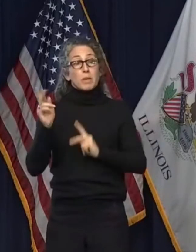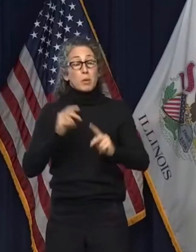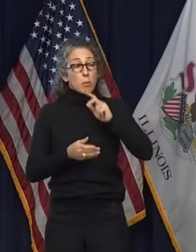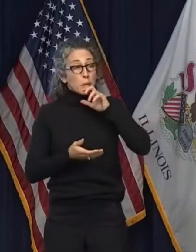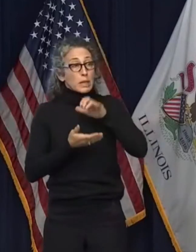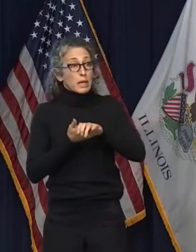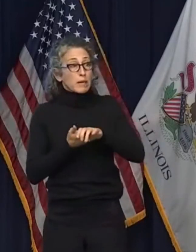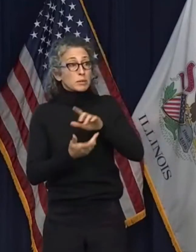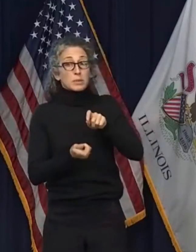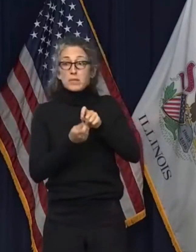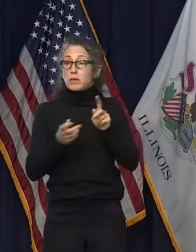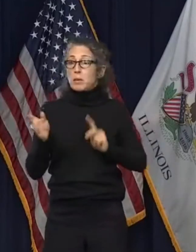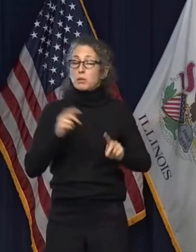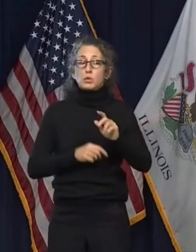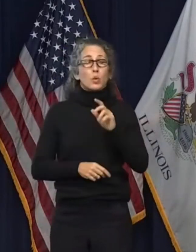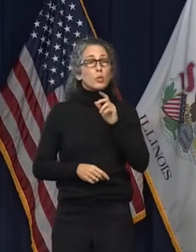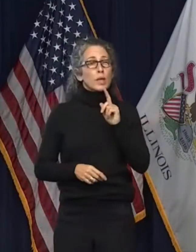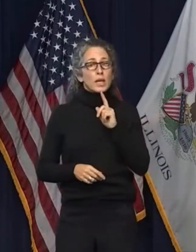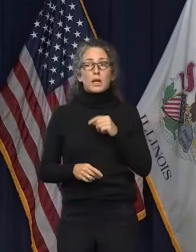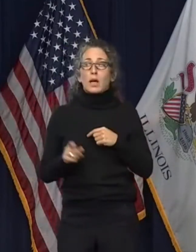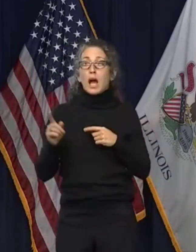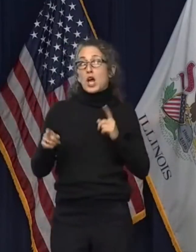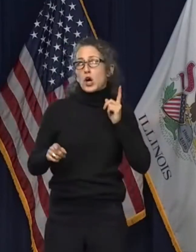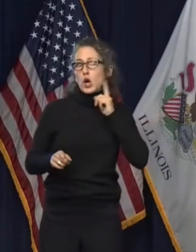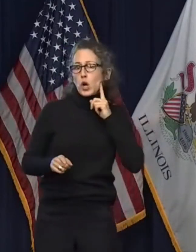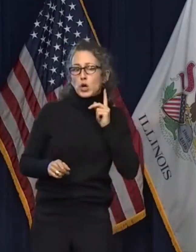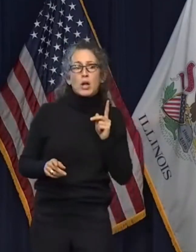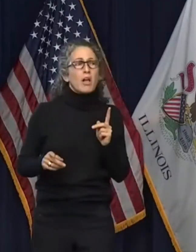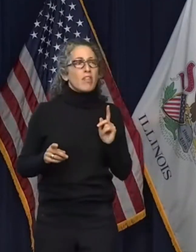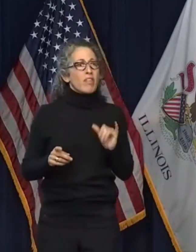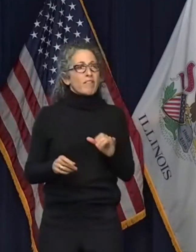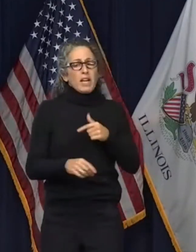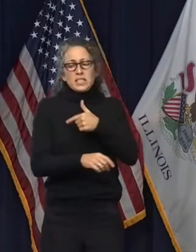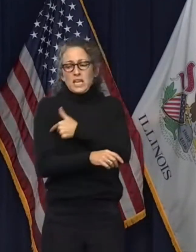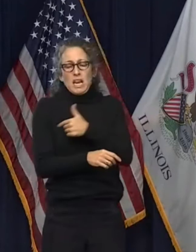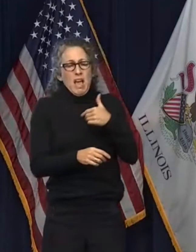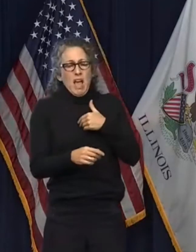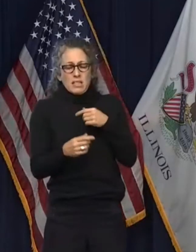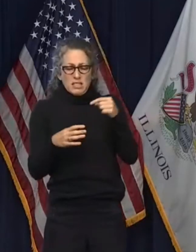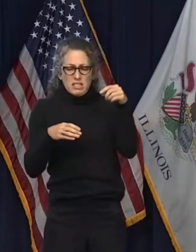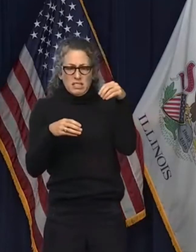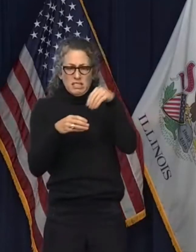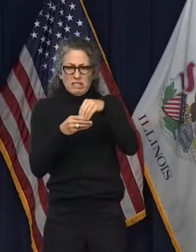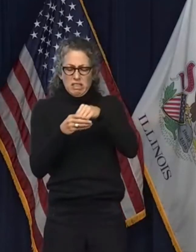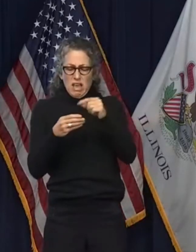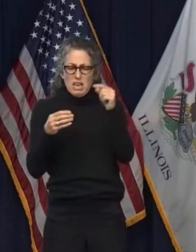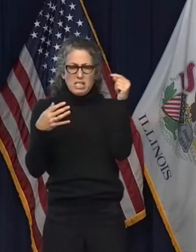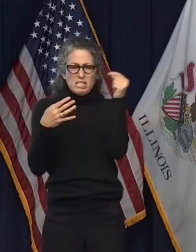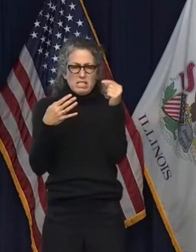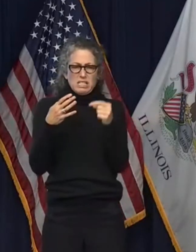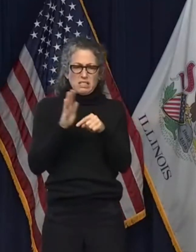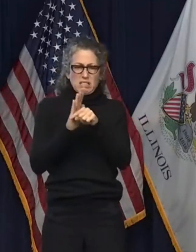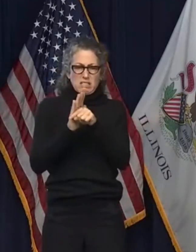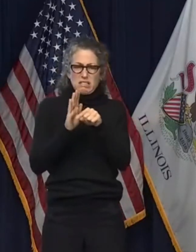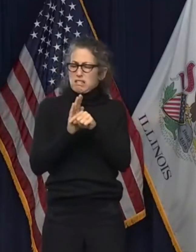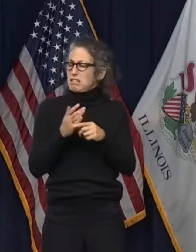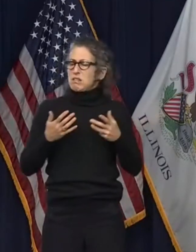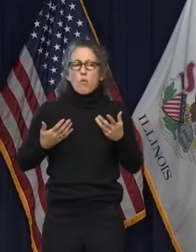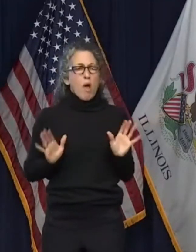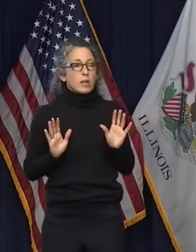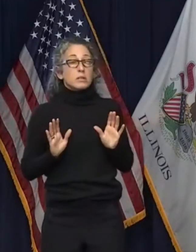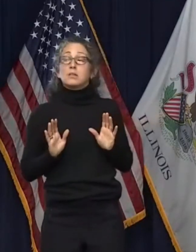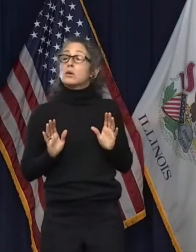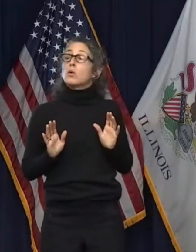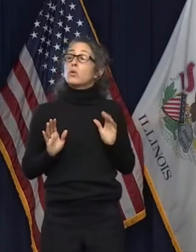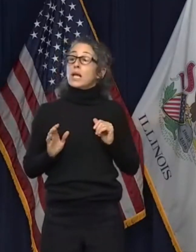of, they have put X, Y, and Z in this vaccine, and that's why I won't take it. We just need to get to the real facts